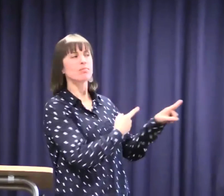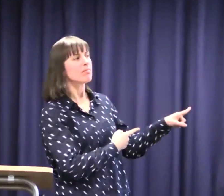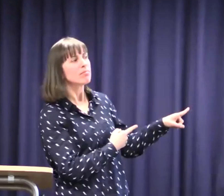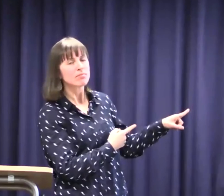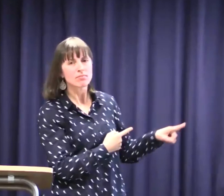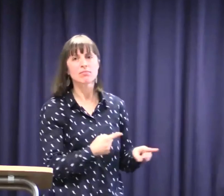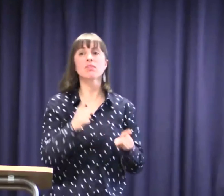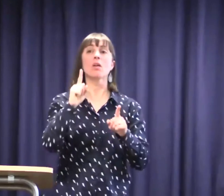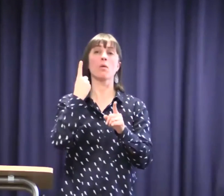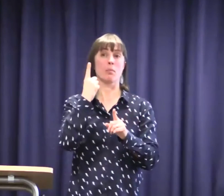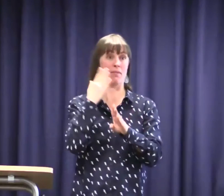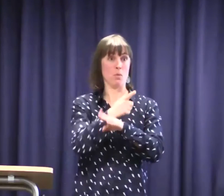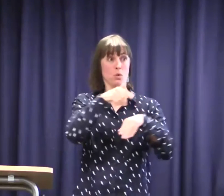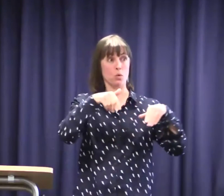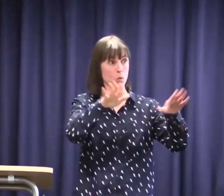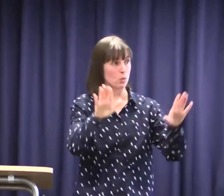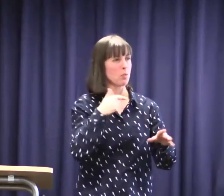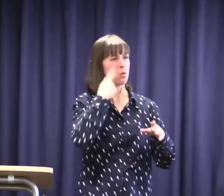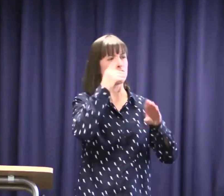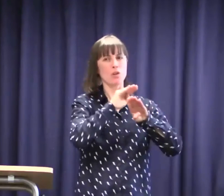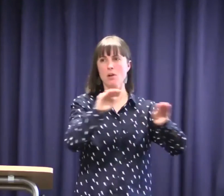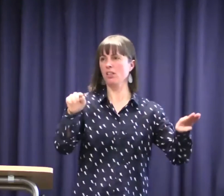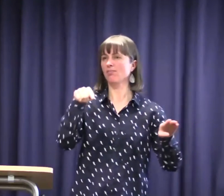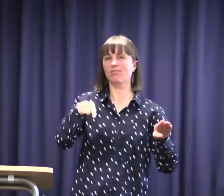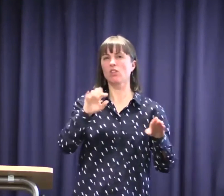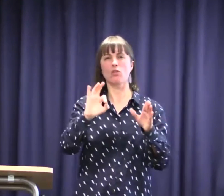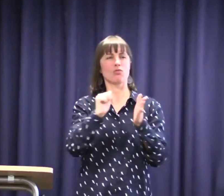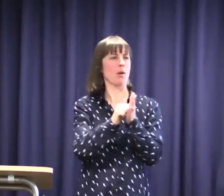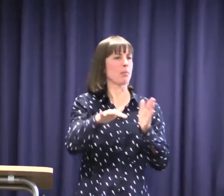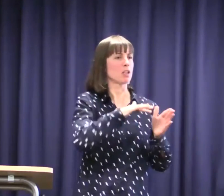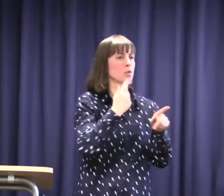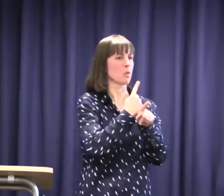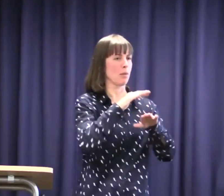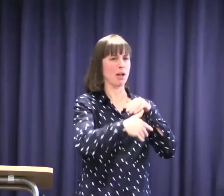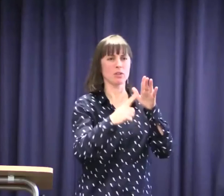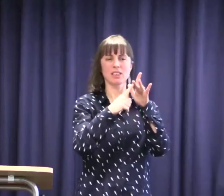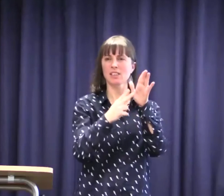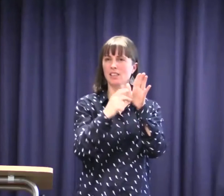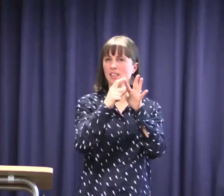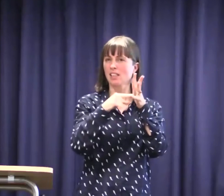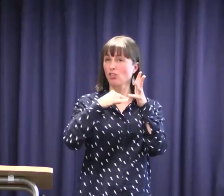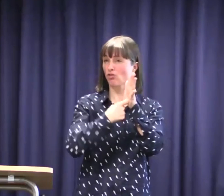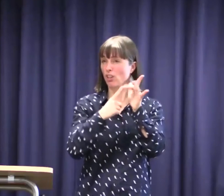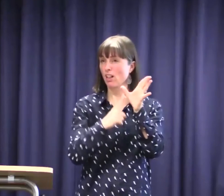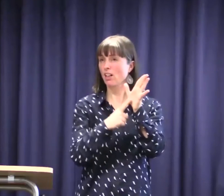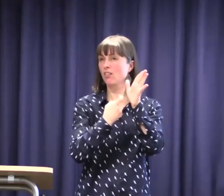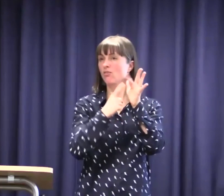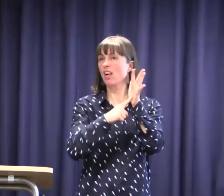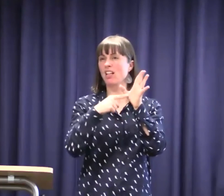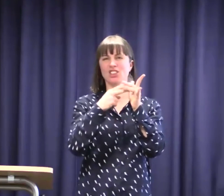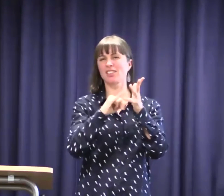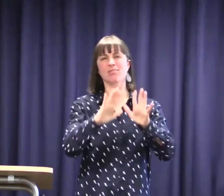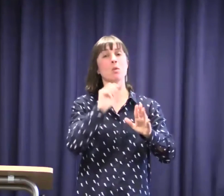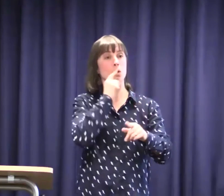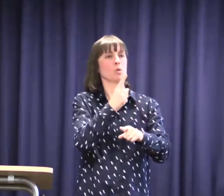discuss what you've heard tonight with those around you. Now, before you go, I just want to remind you that this is an appropriate forum to discuss in